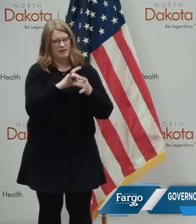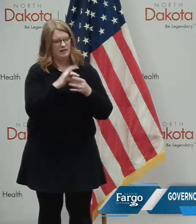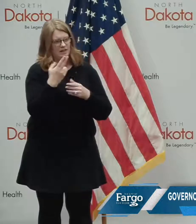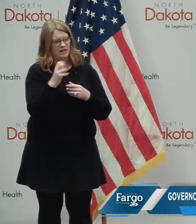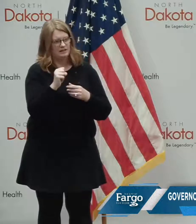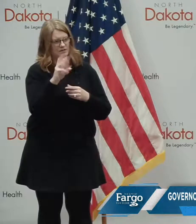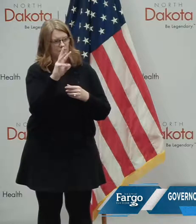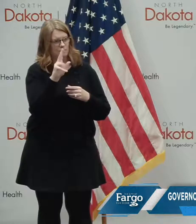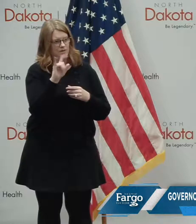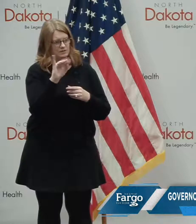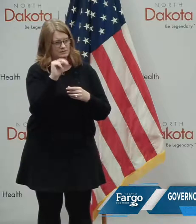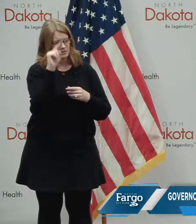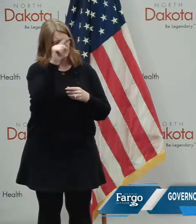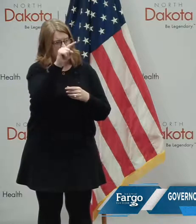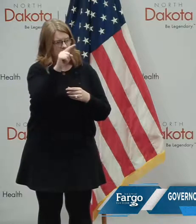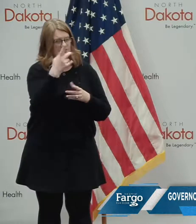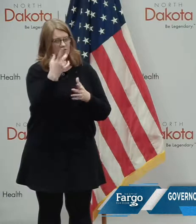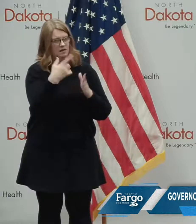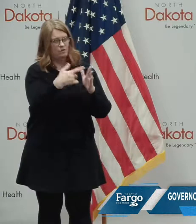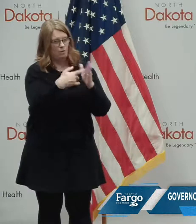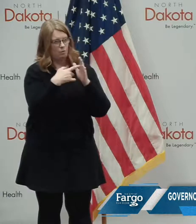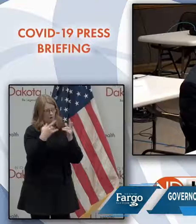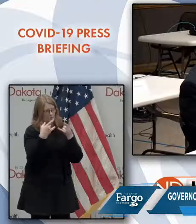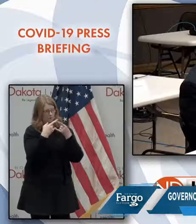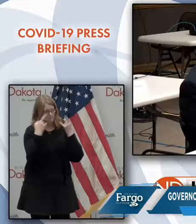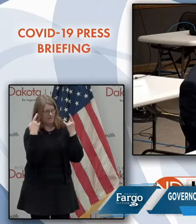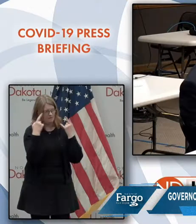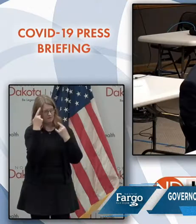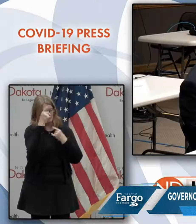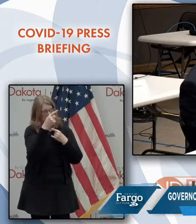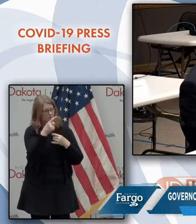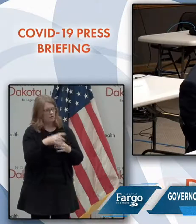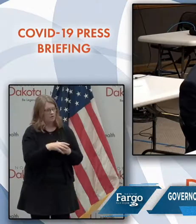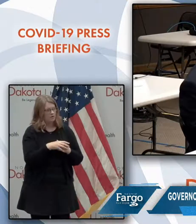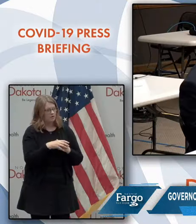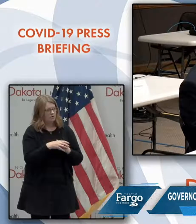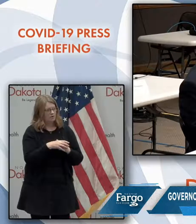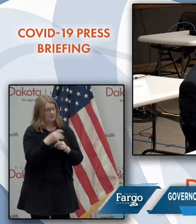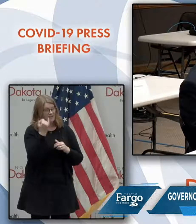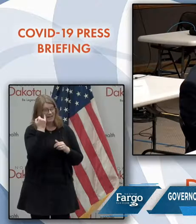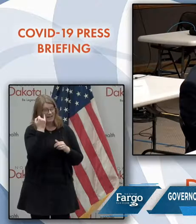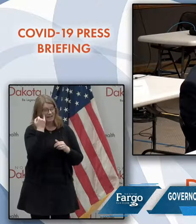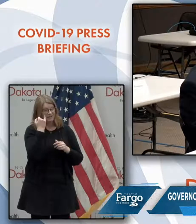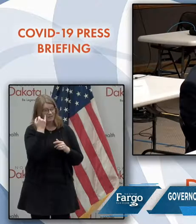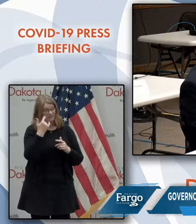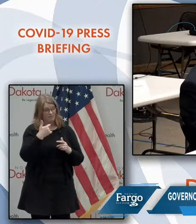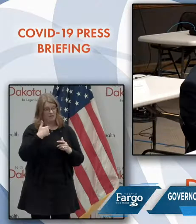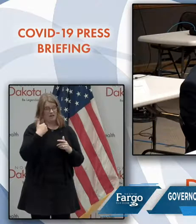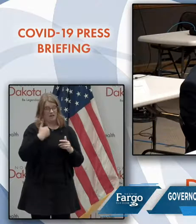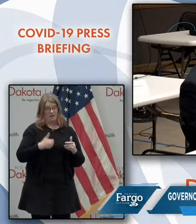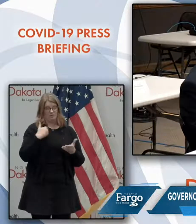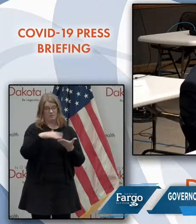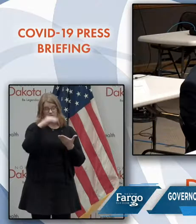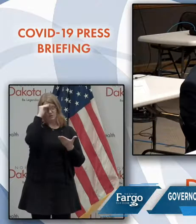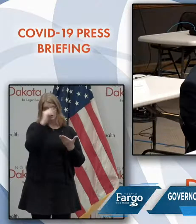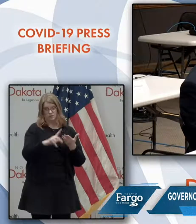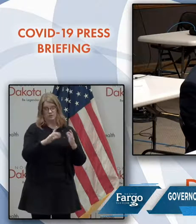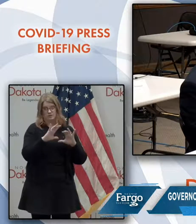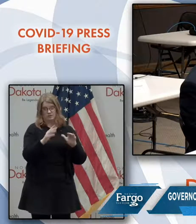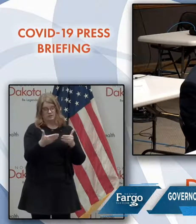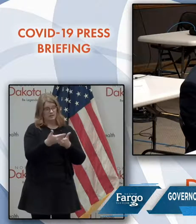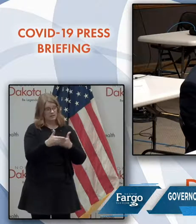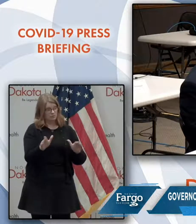and that is a place where they require mask wearing. So if I were a student in a classroom and I